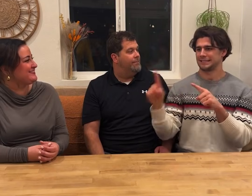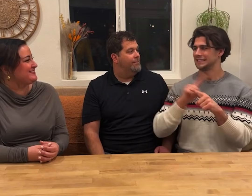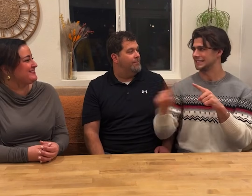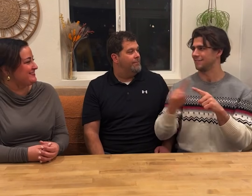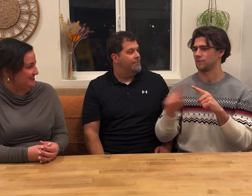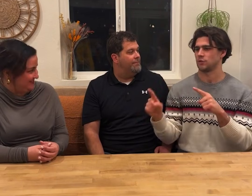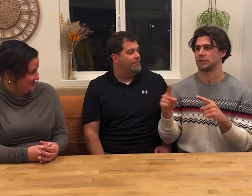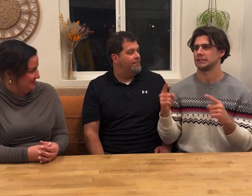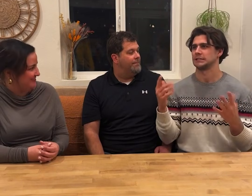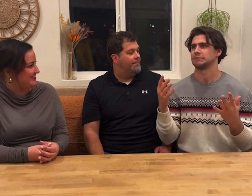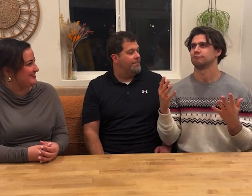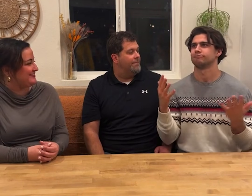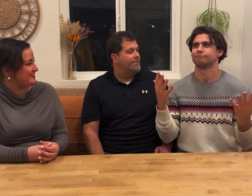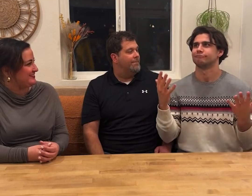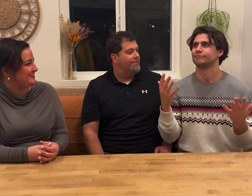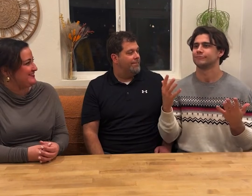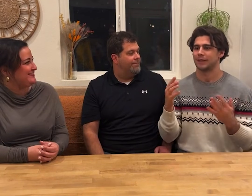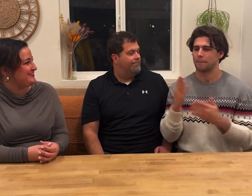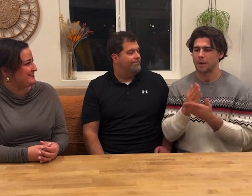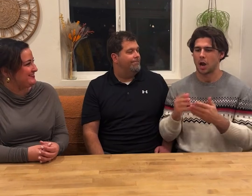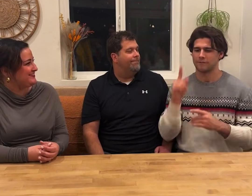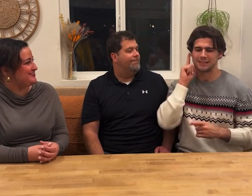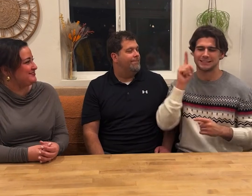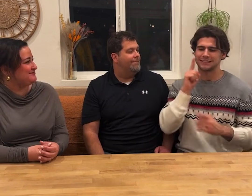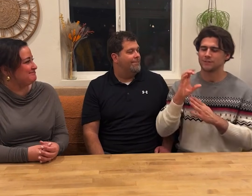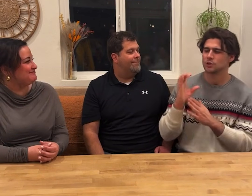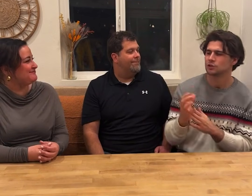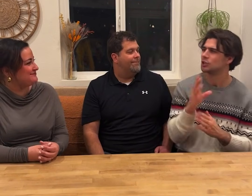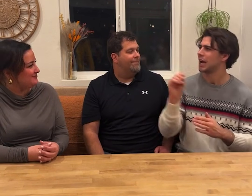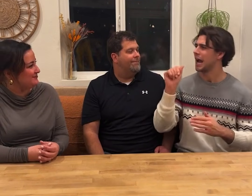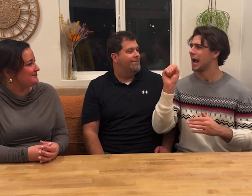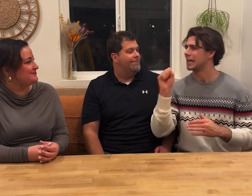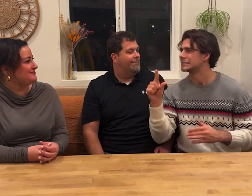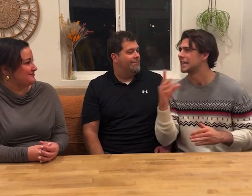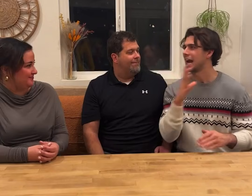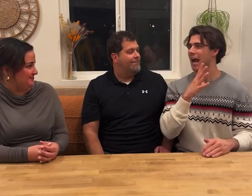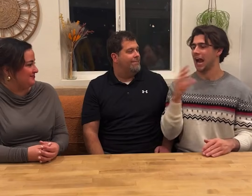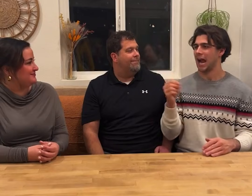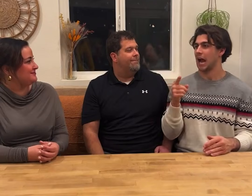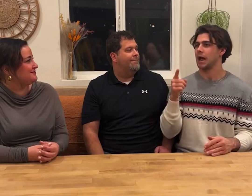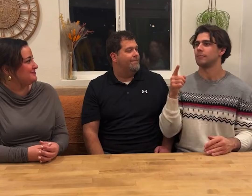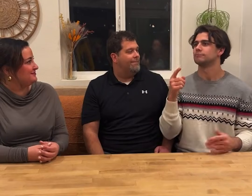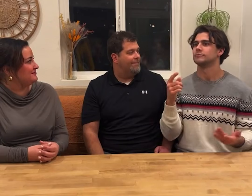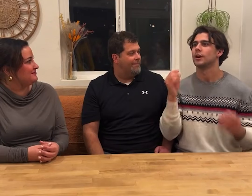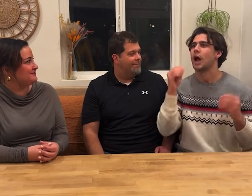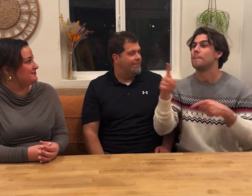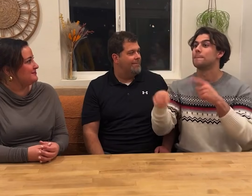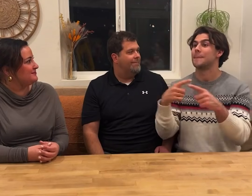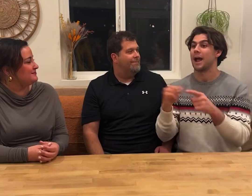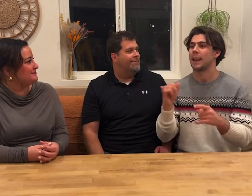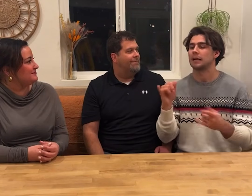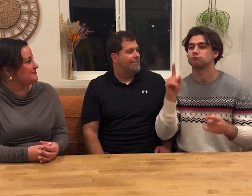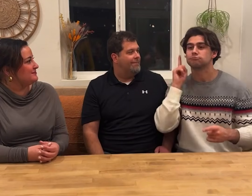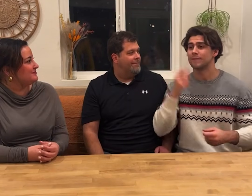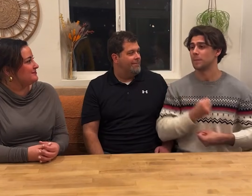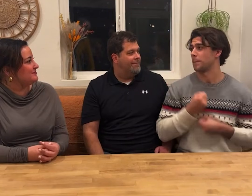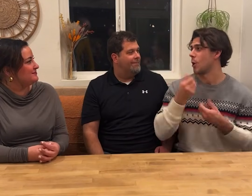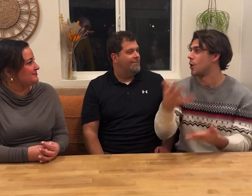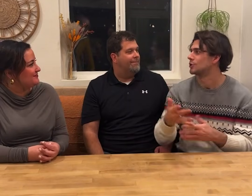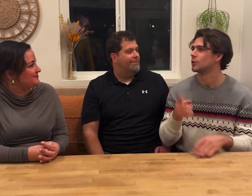and just teaching them about, you know, different aspects to deaf culture, and teaching them